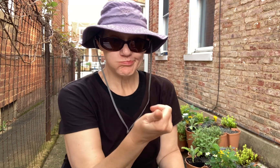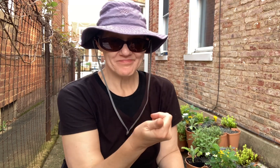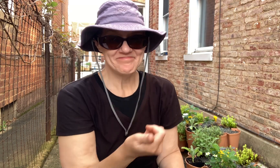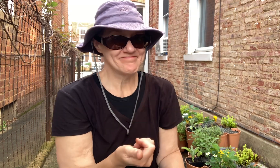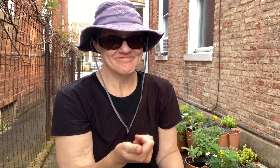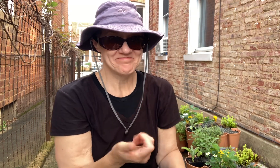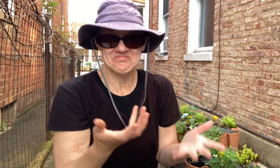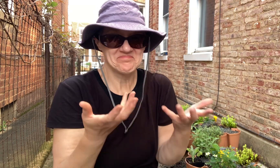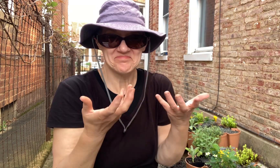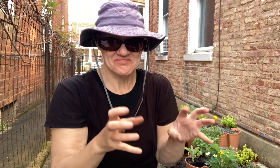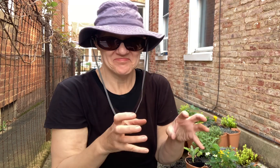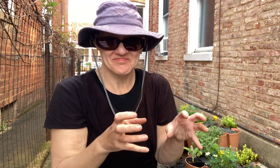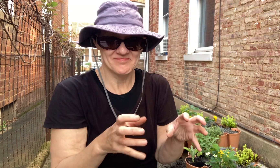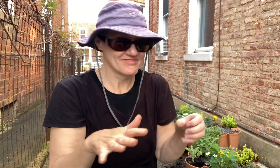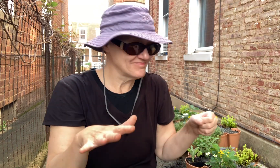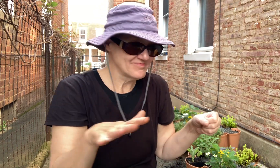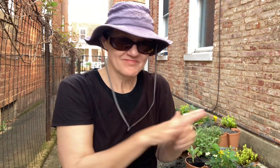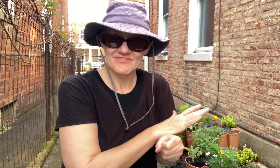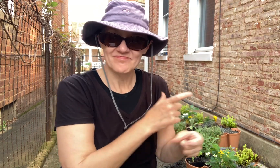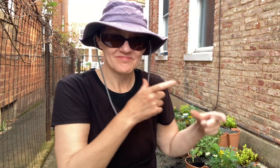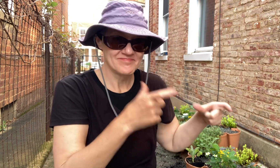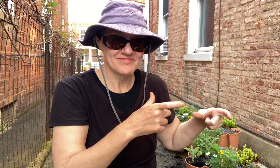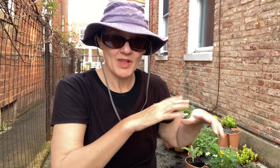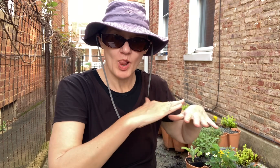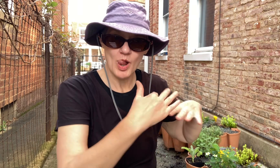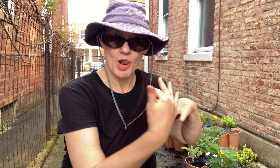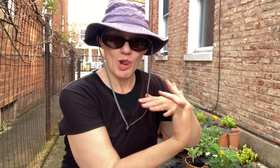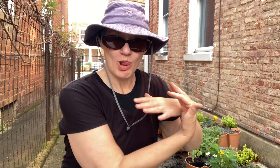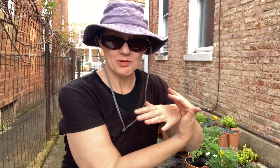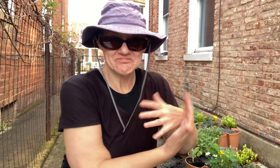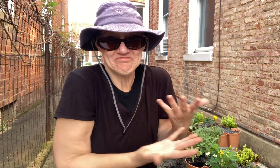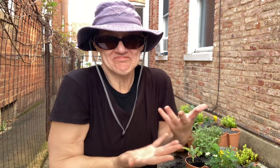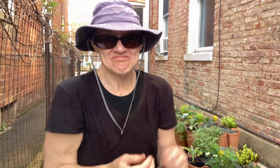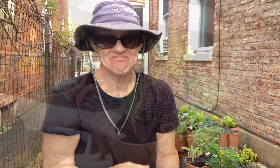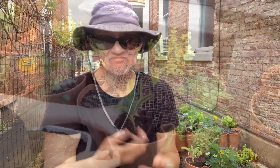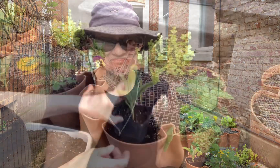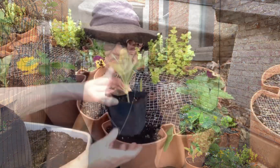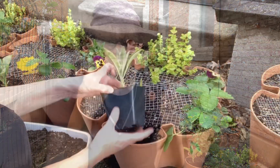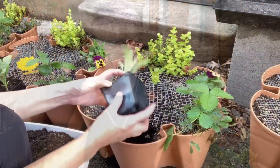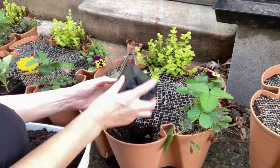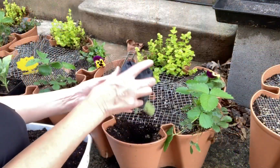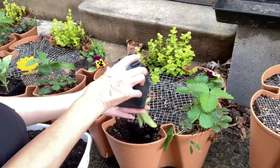And they'll even knock out baby plants. So I've covered the whole area